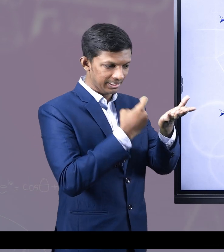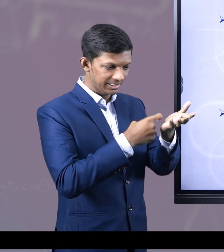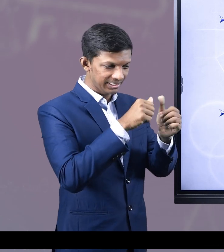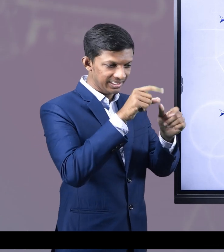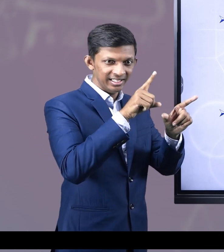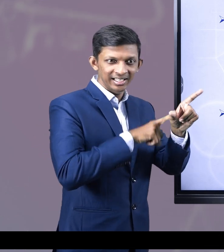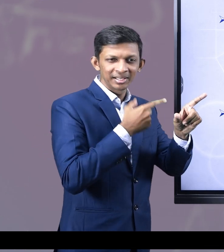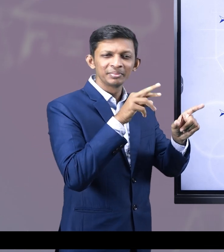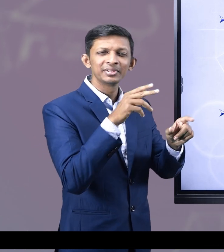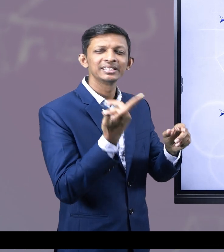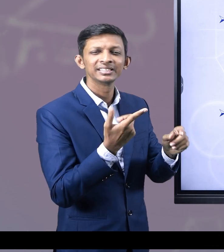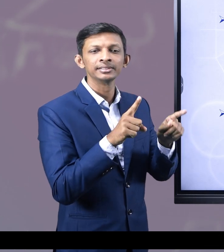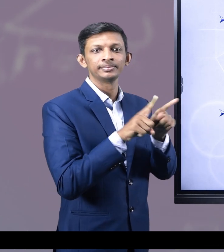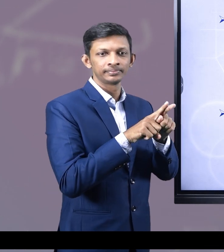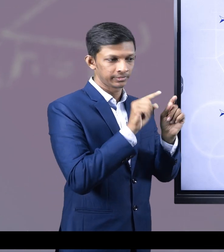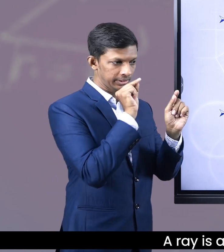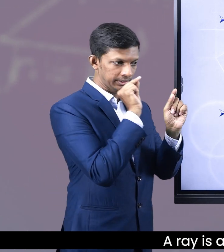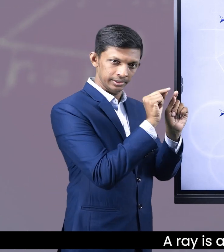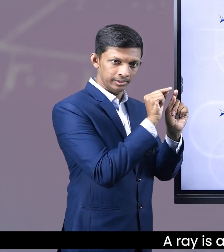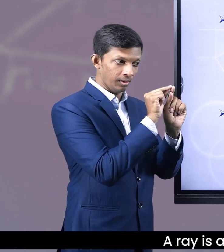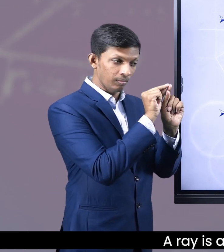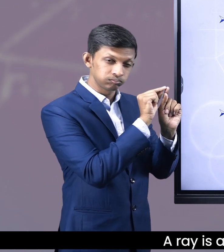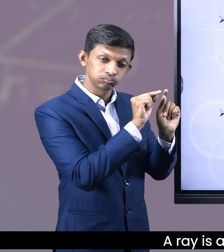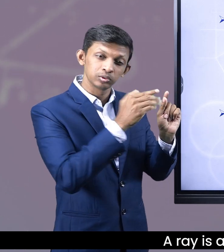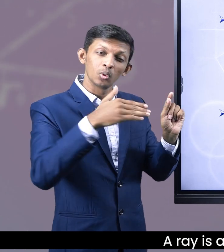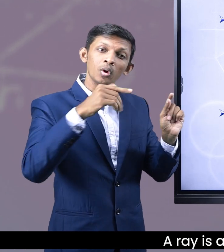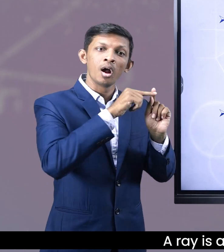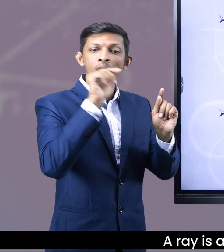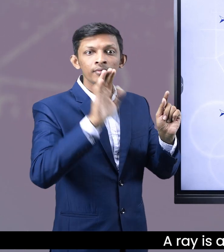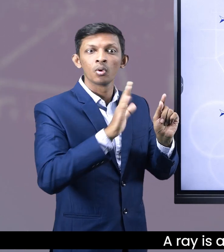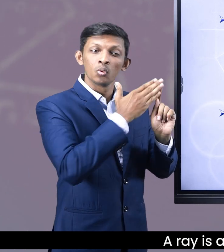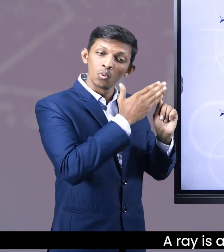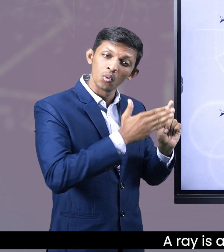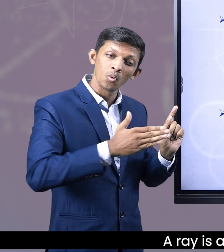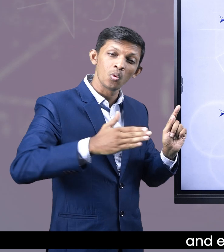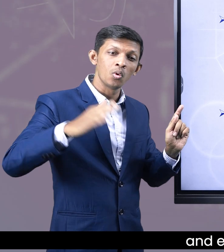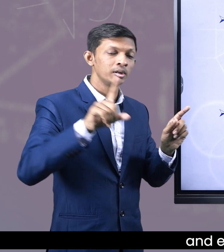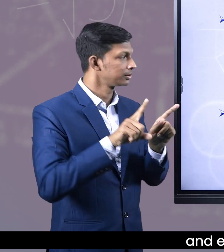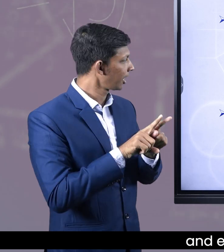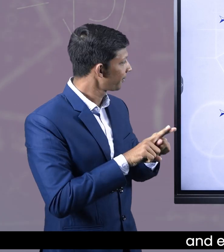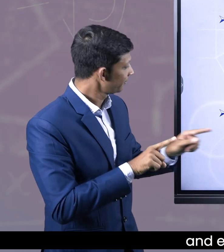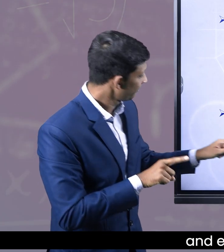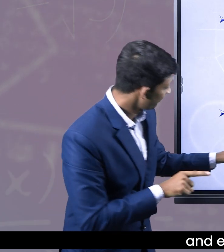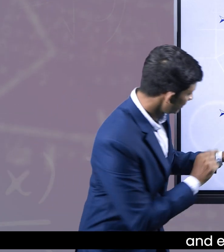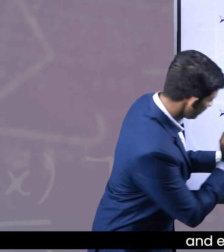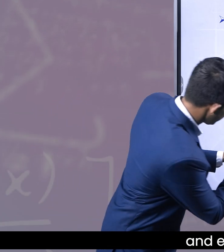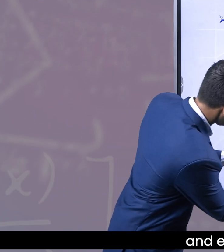Ray. A ray is a line which has one endpoint and endless from another side.